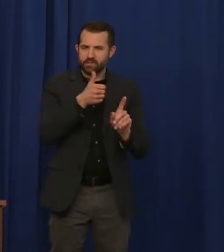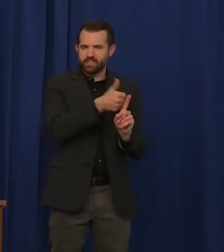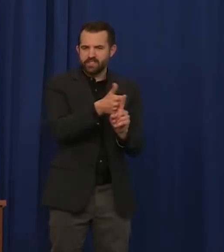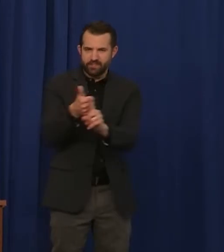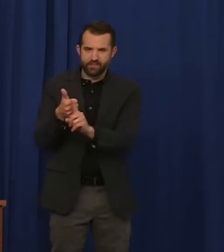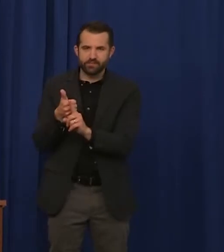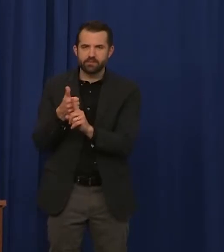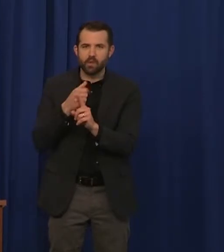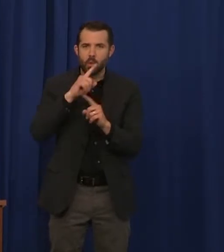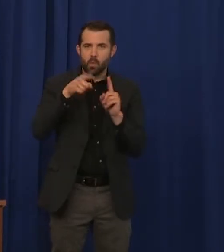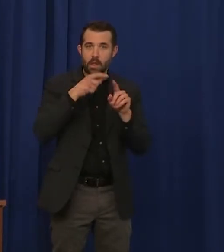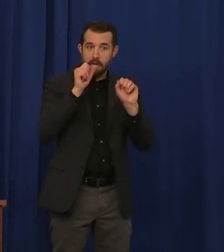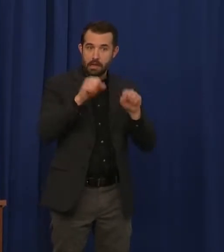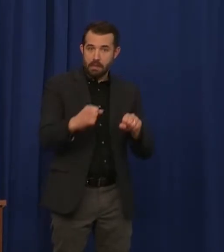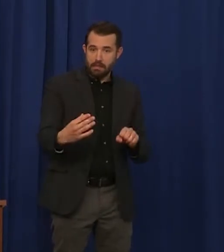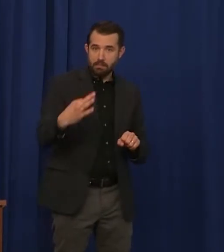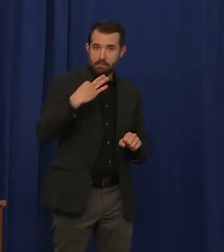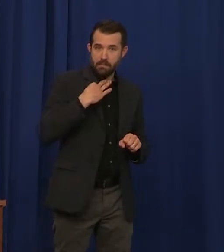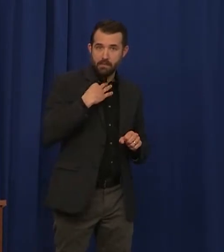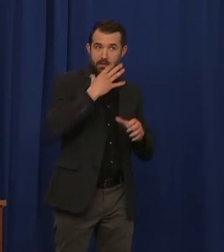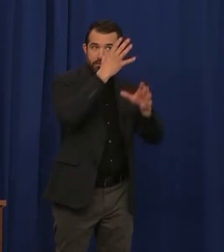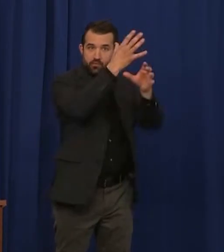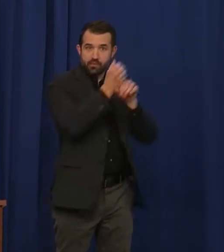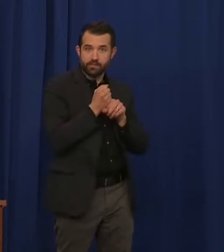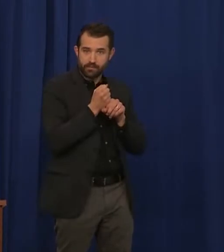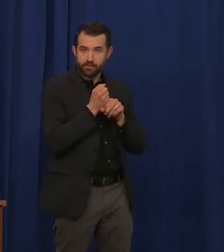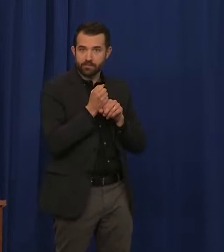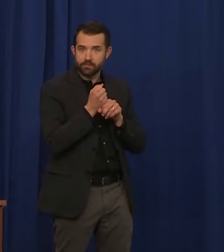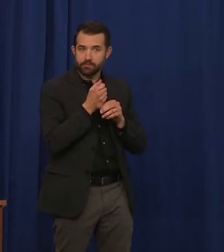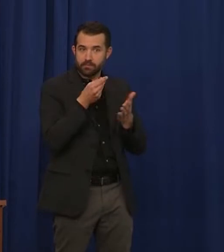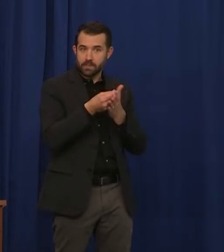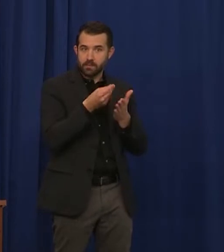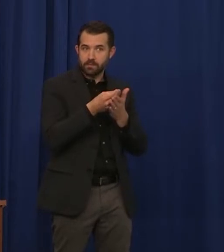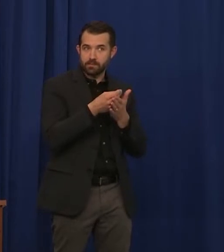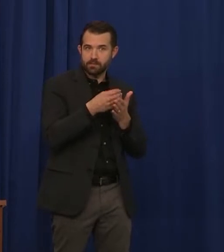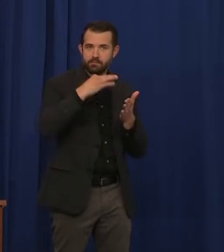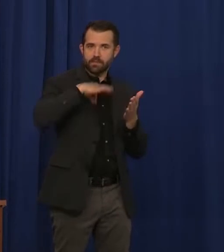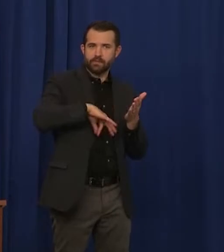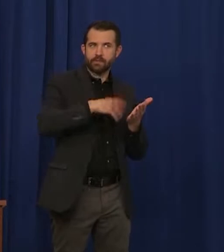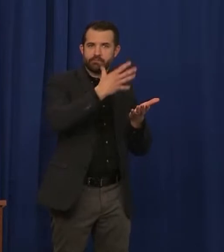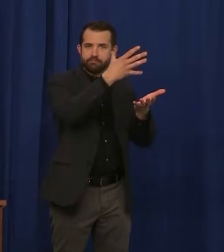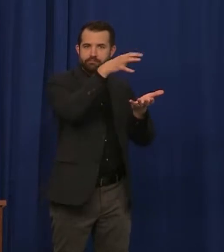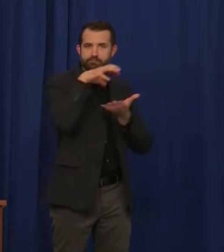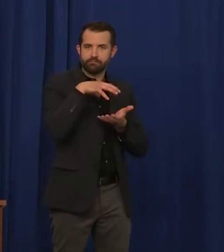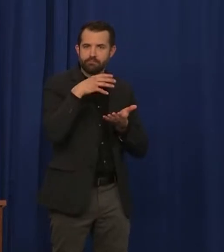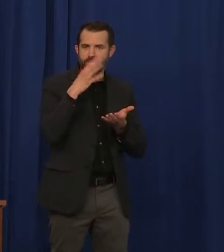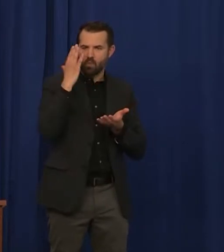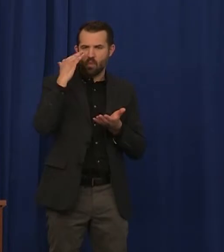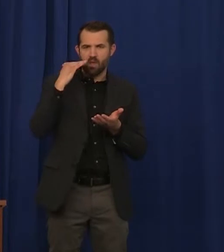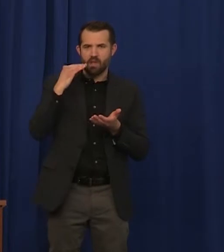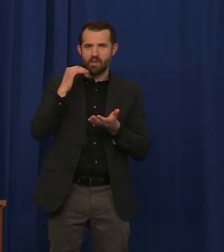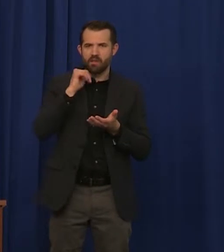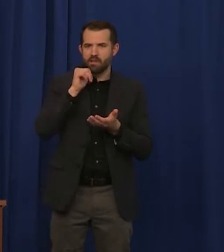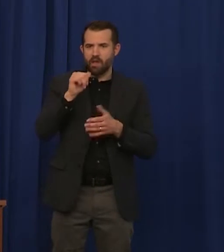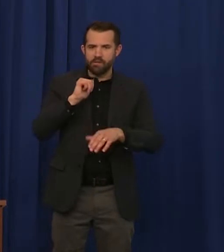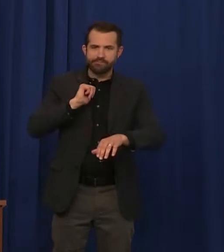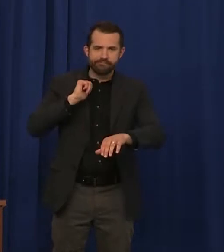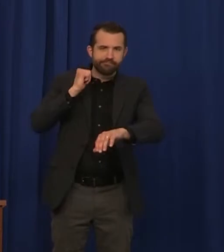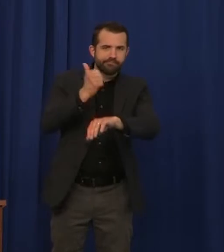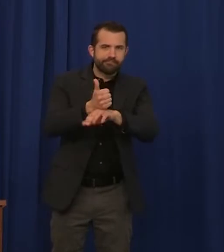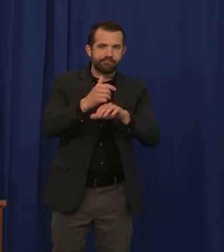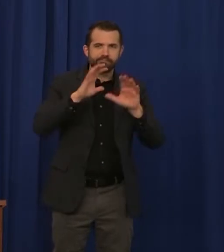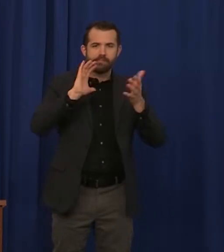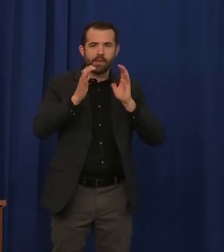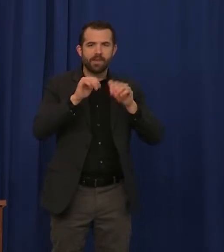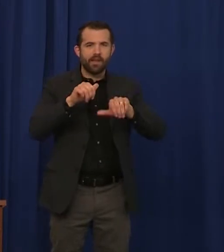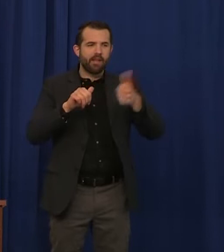benefits? And why has Maine not implemented the program when other states have? And I know you sort of touched on this, but if you'd be a little more specific.